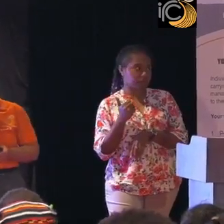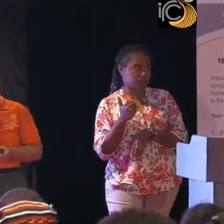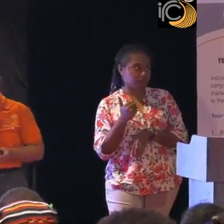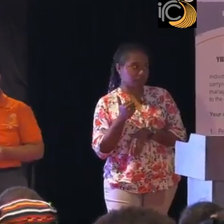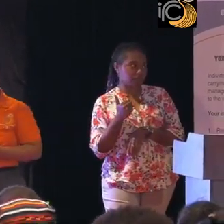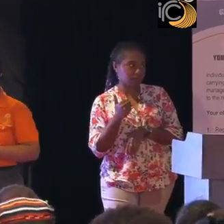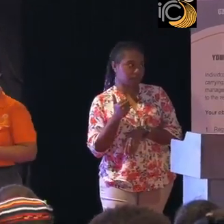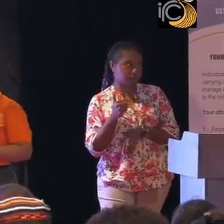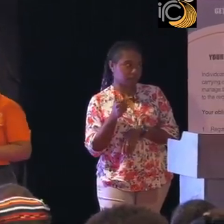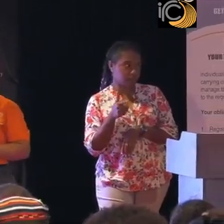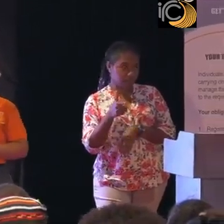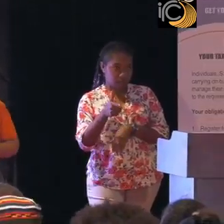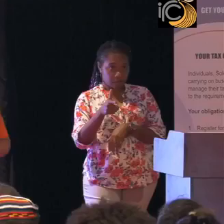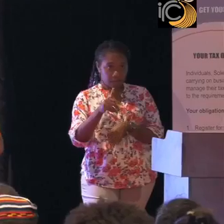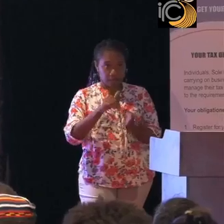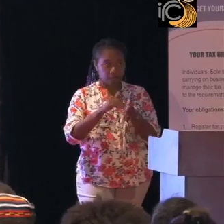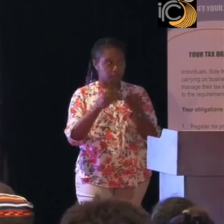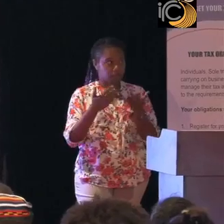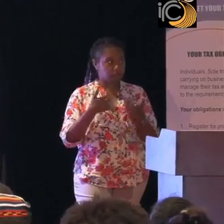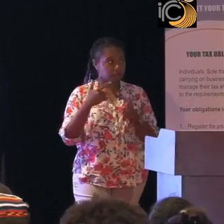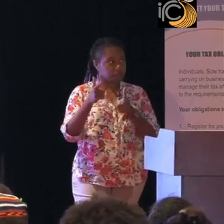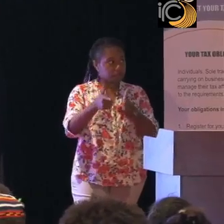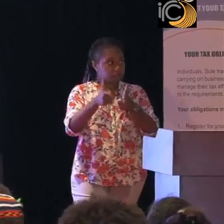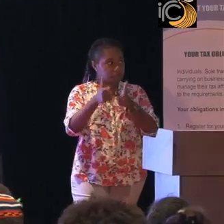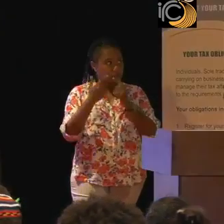IRC portal